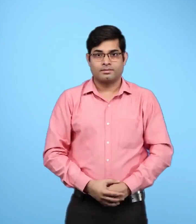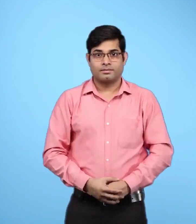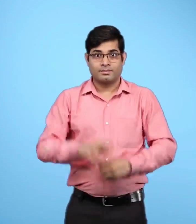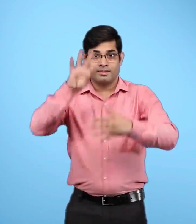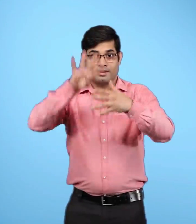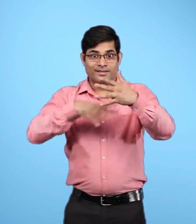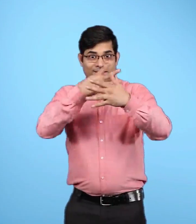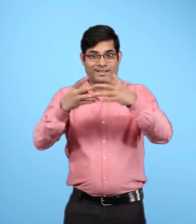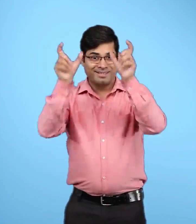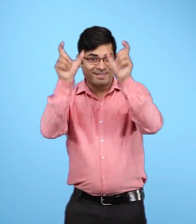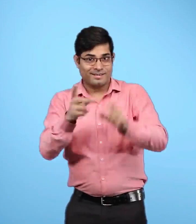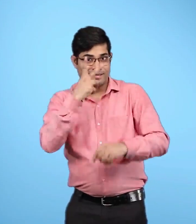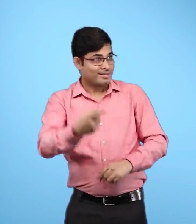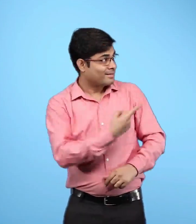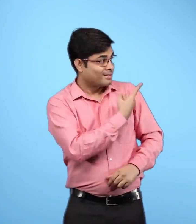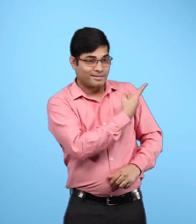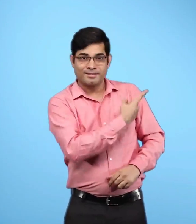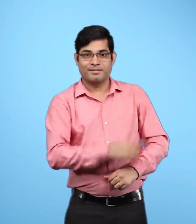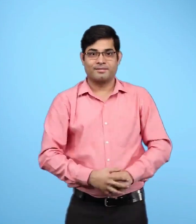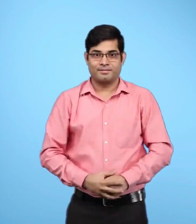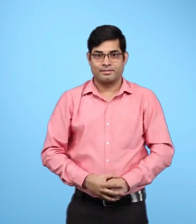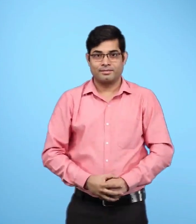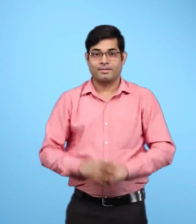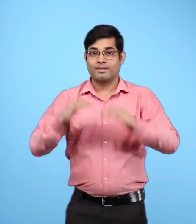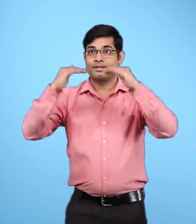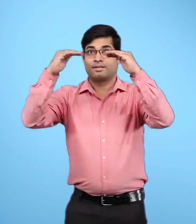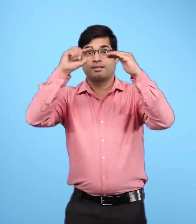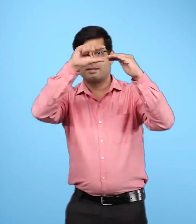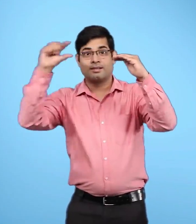The table reads as Row 1.